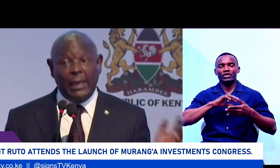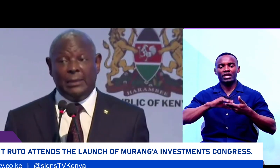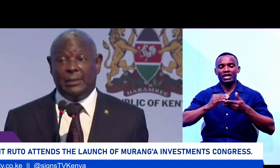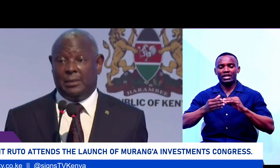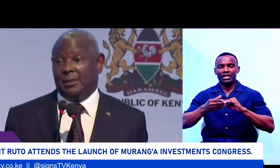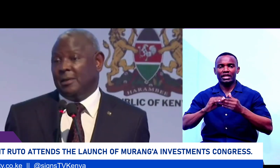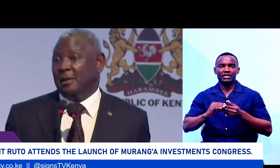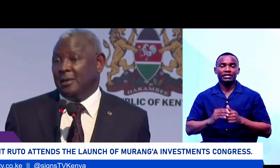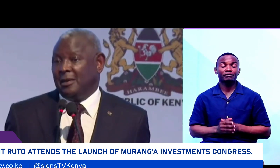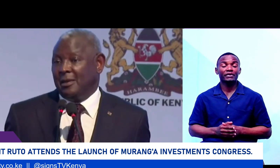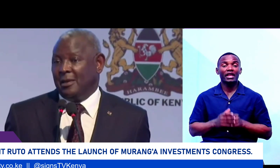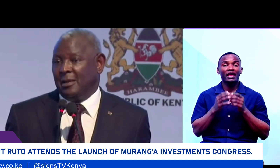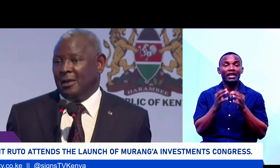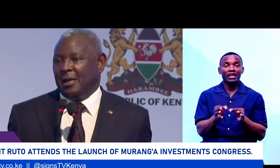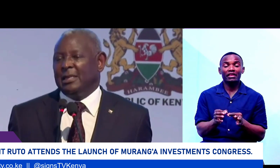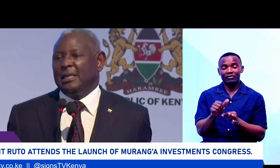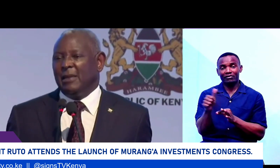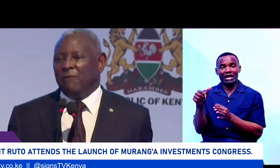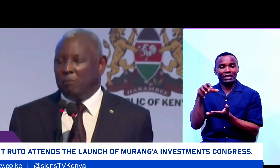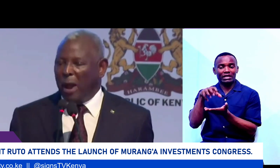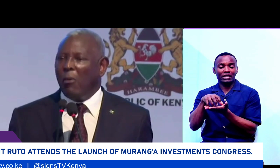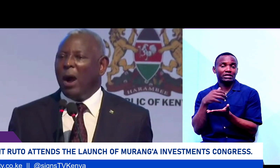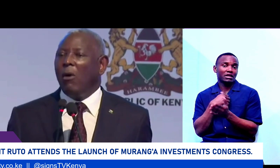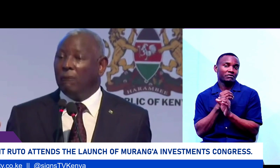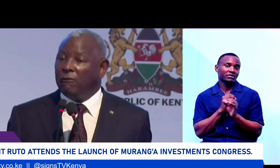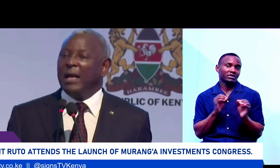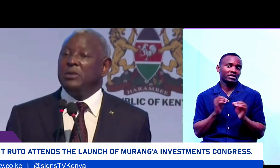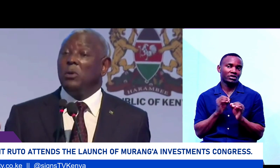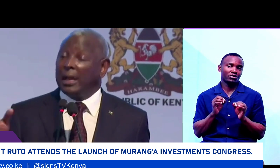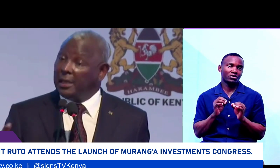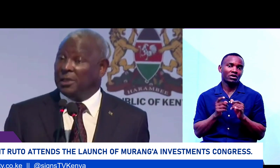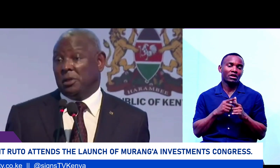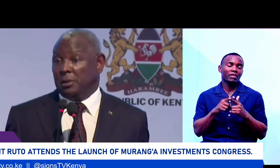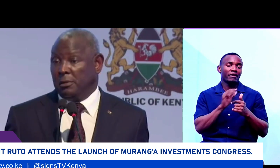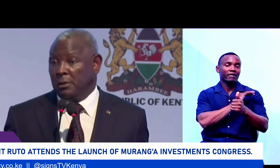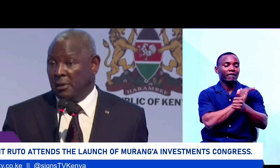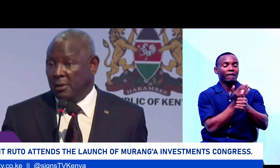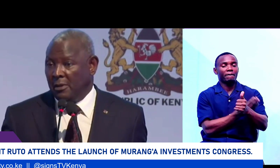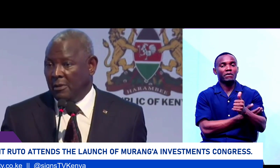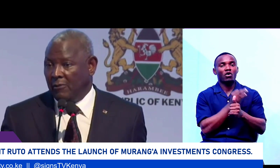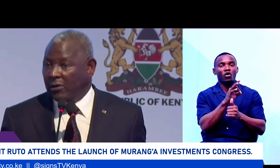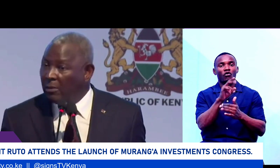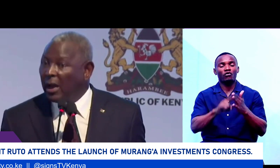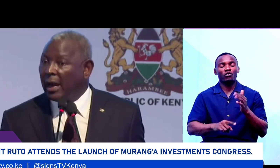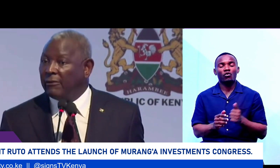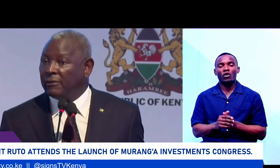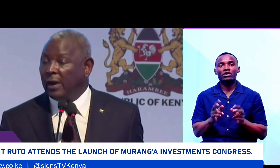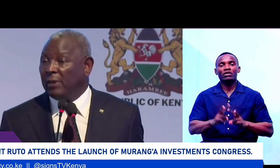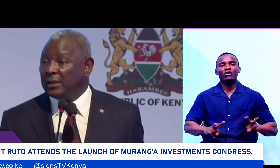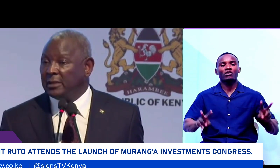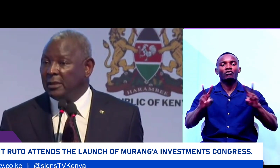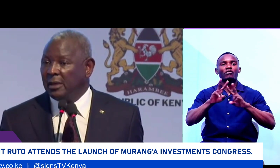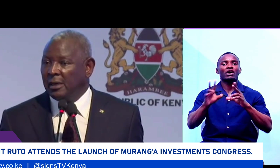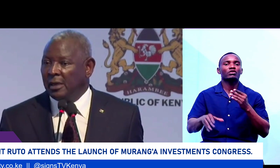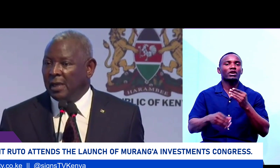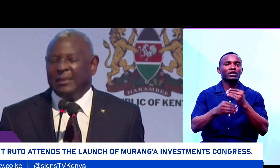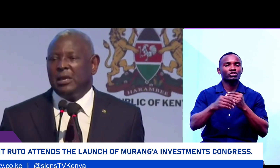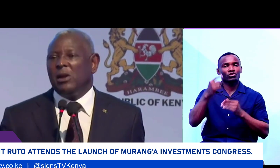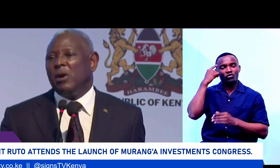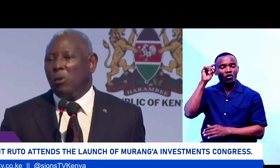case, it is the power of value addition for the Murang'a farmers. That's the only way,